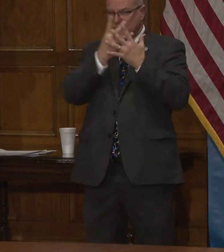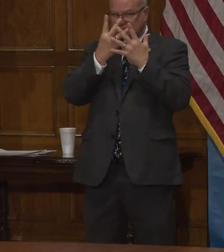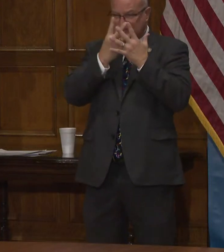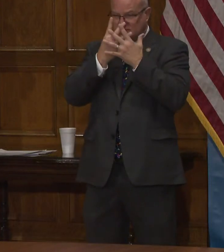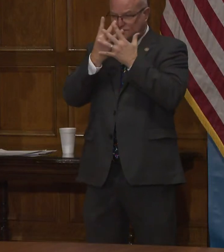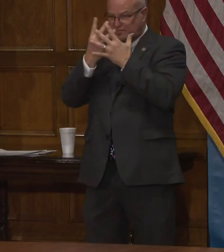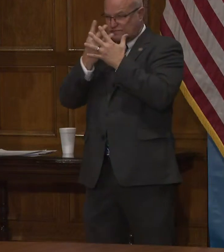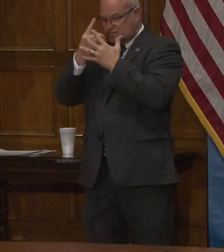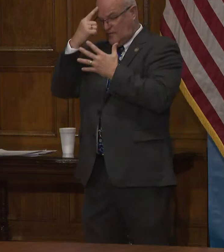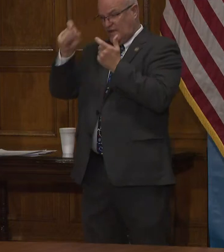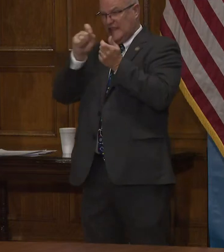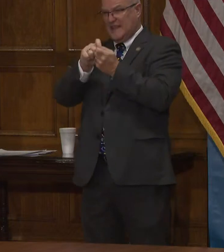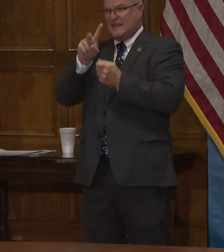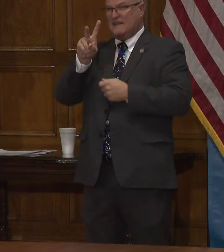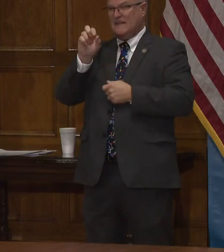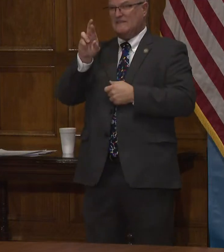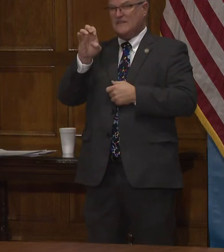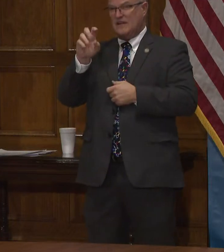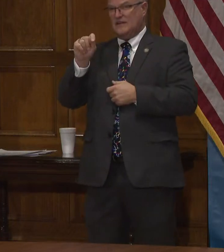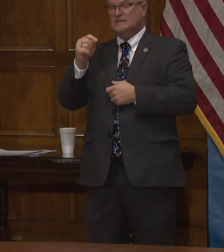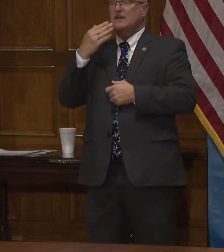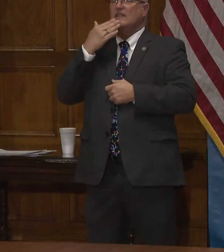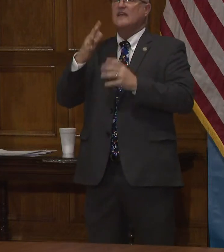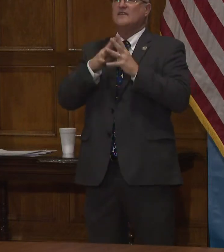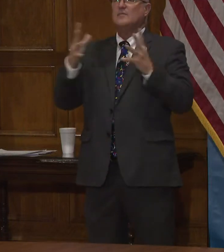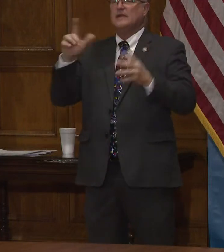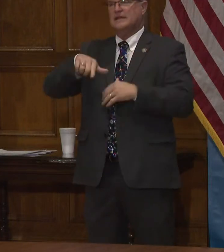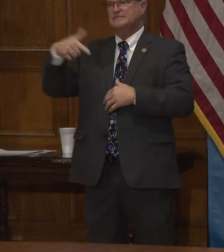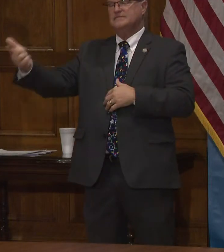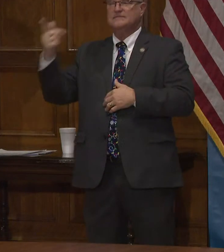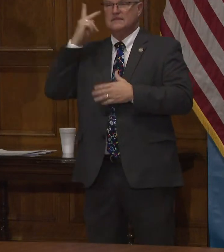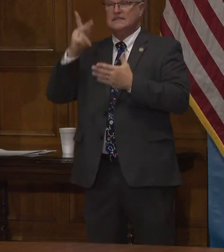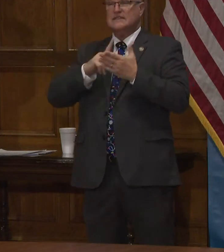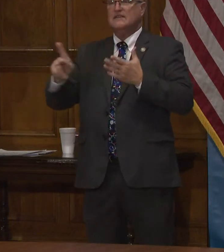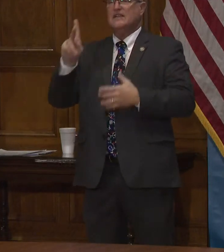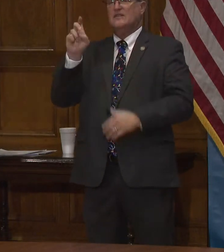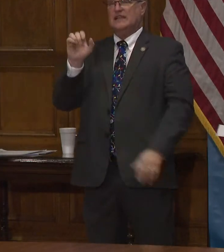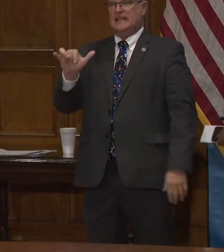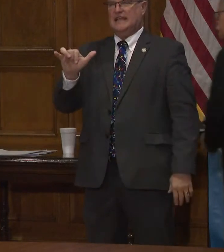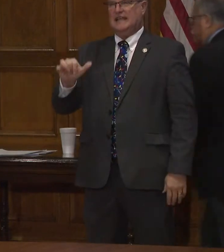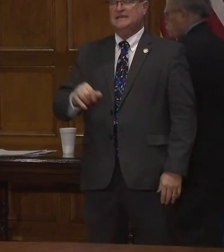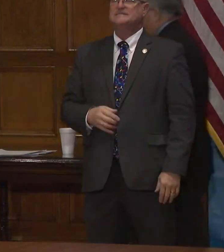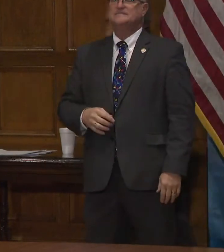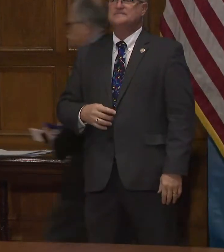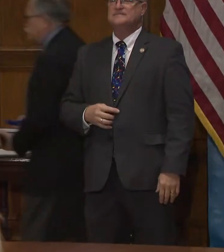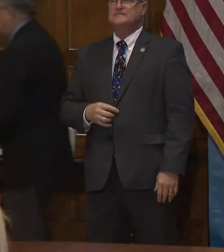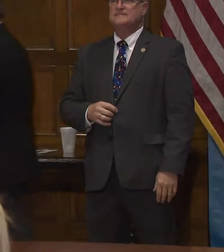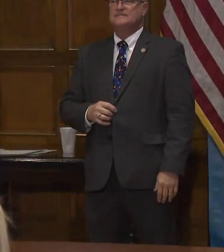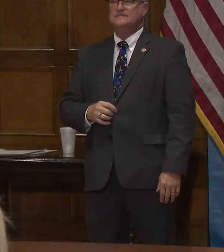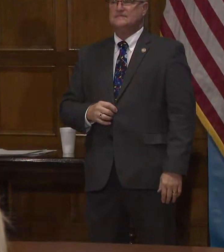this particular variant. So thank you very much, and I'll turn it over to Secretary Key.